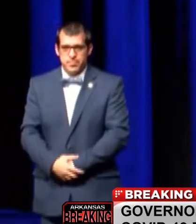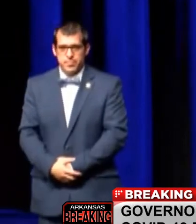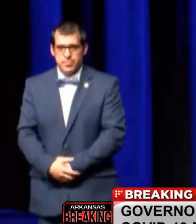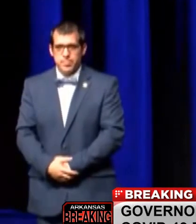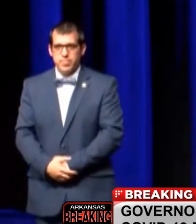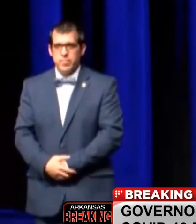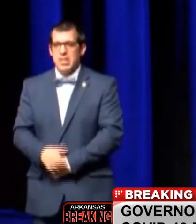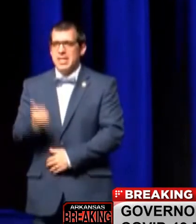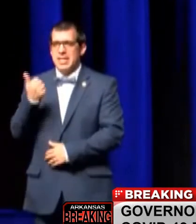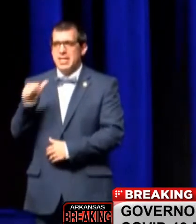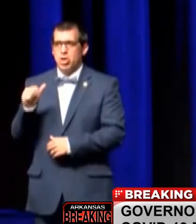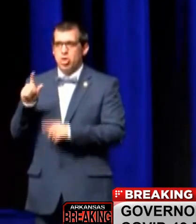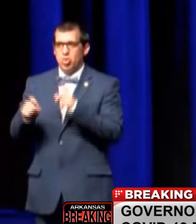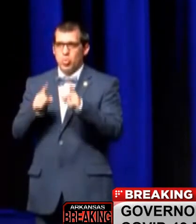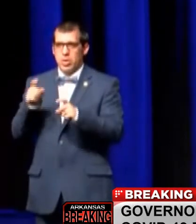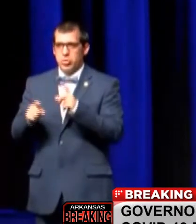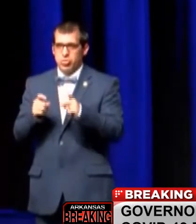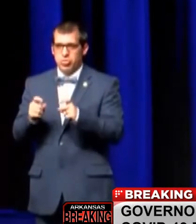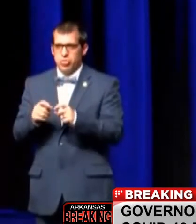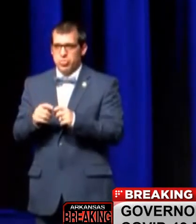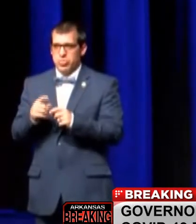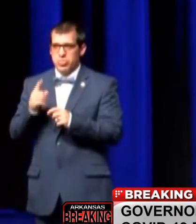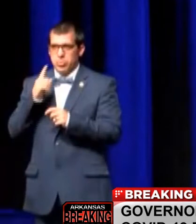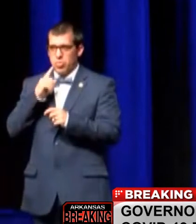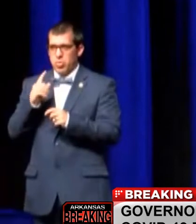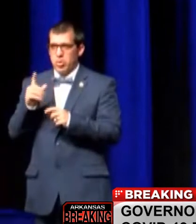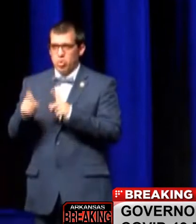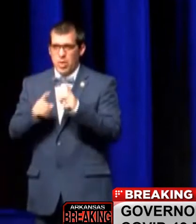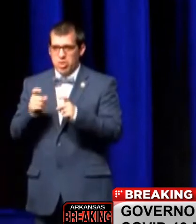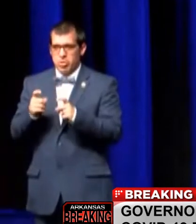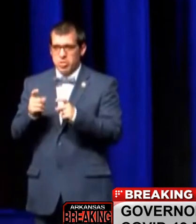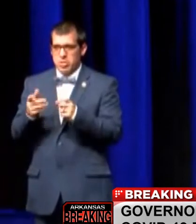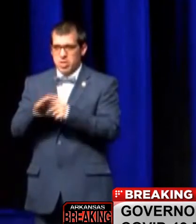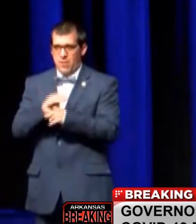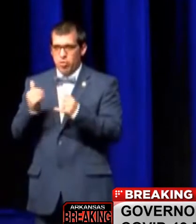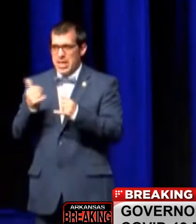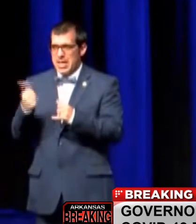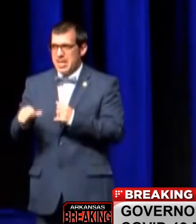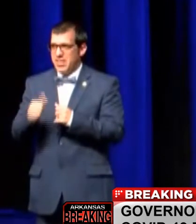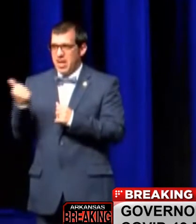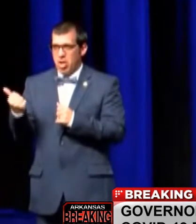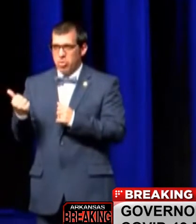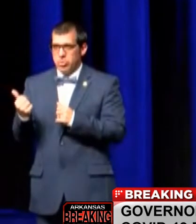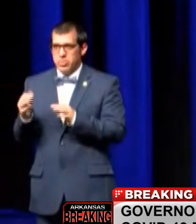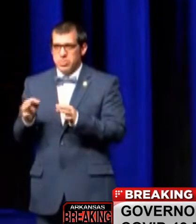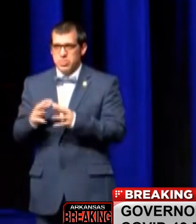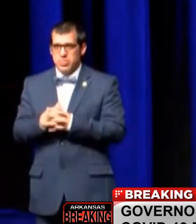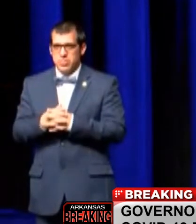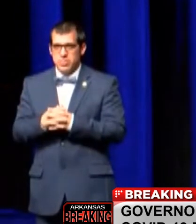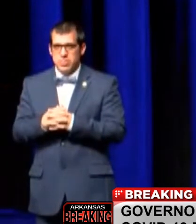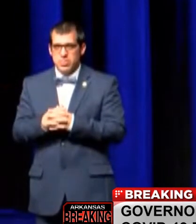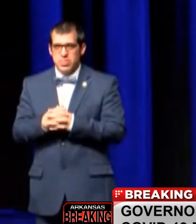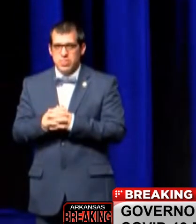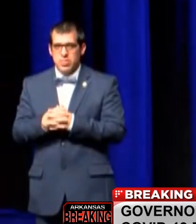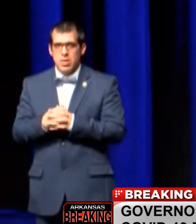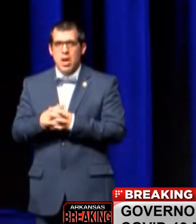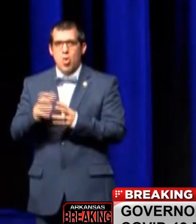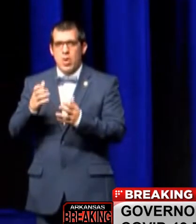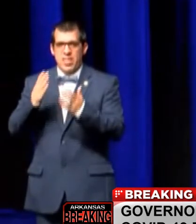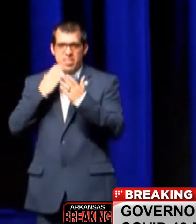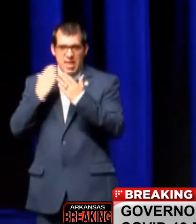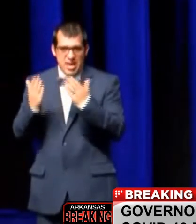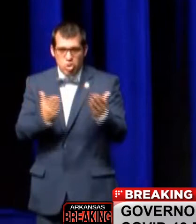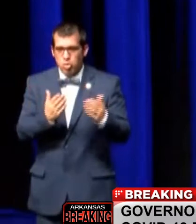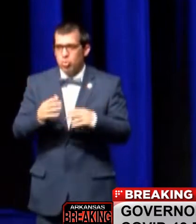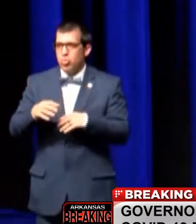With that, are there any questions? I think we've got the questions covered today. Is there anything else? With that, I want to thank